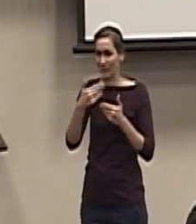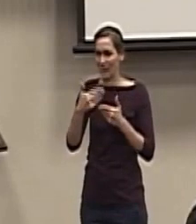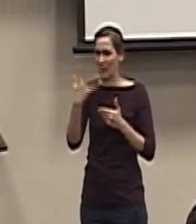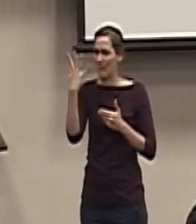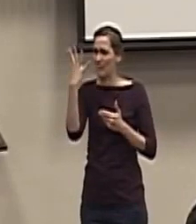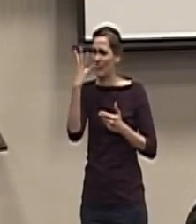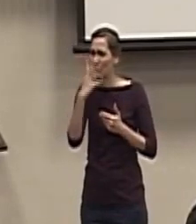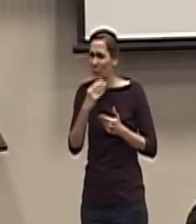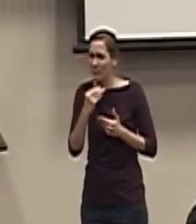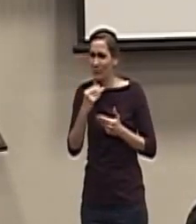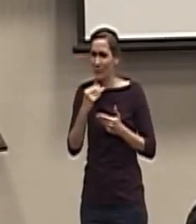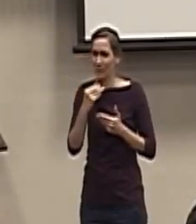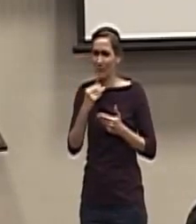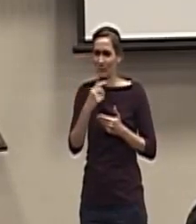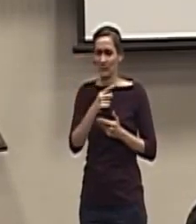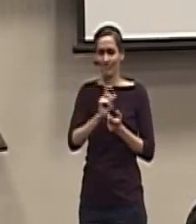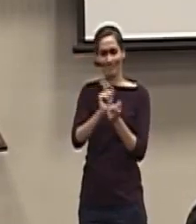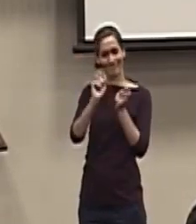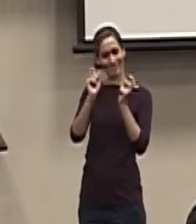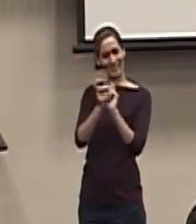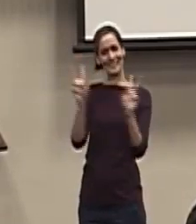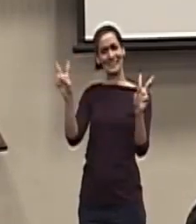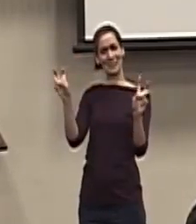This is what I do. She changes the subject.